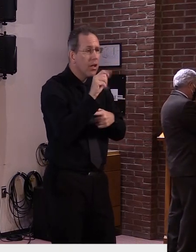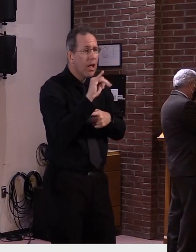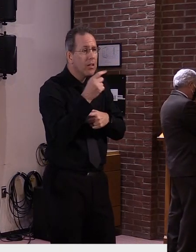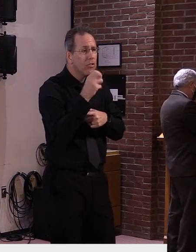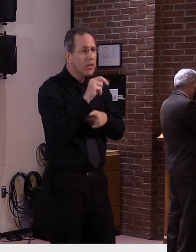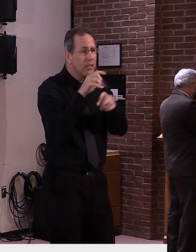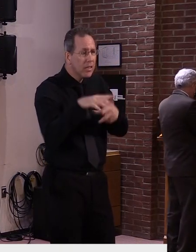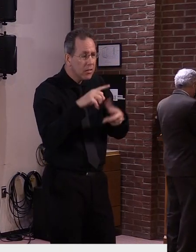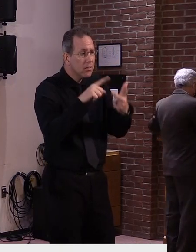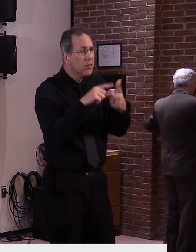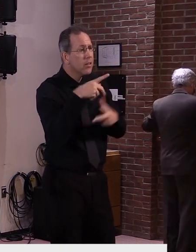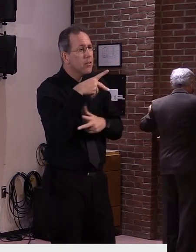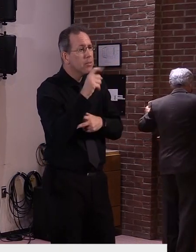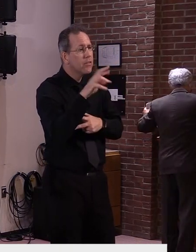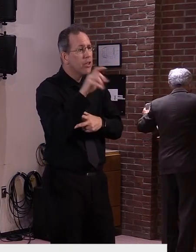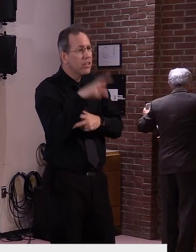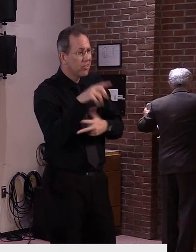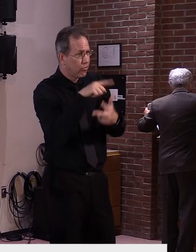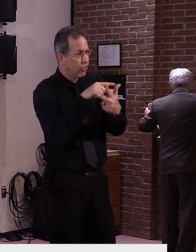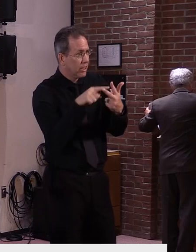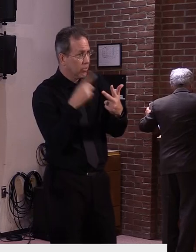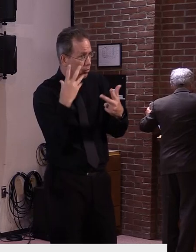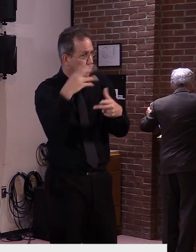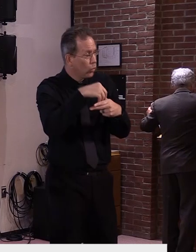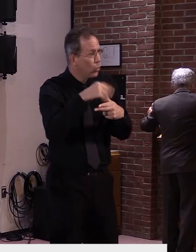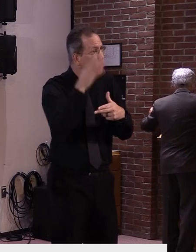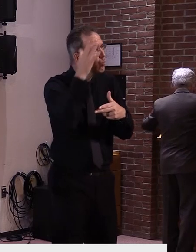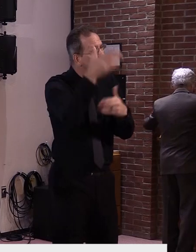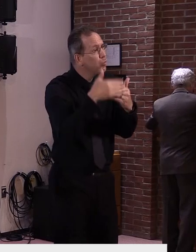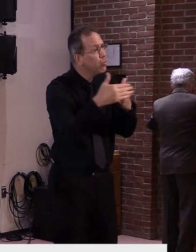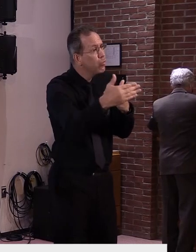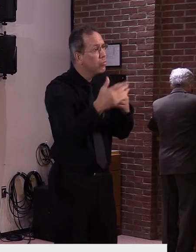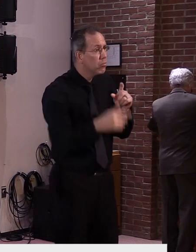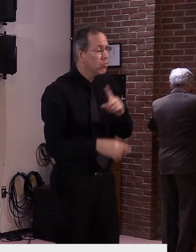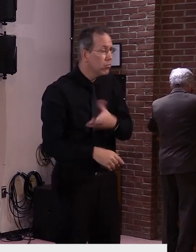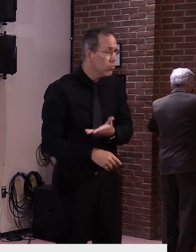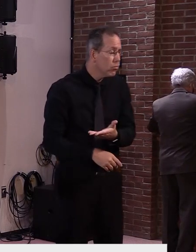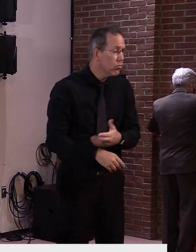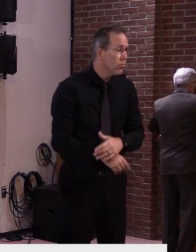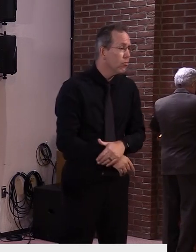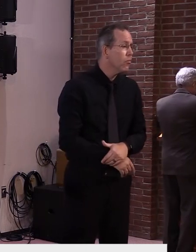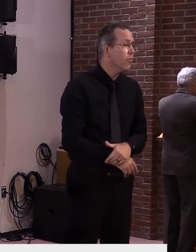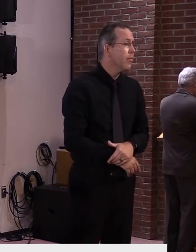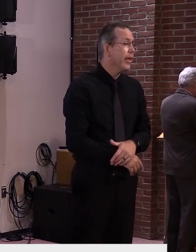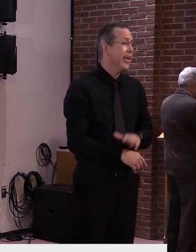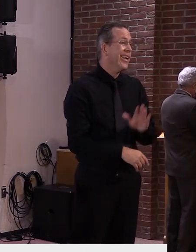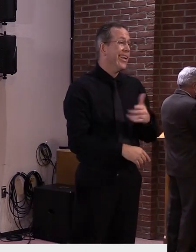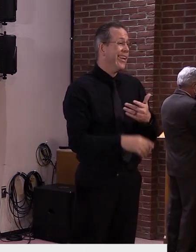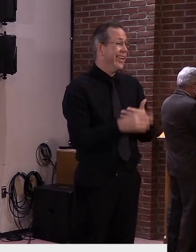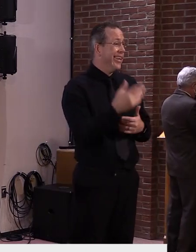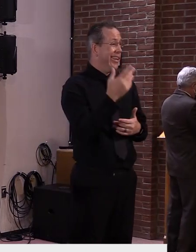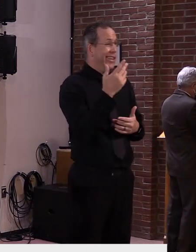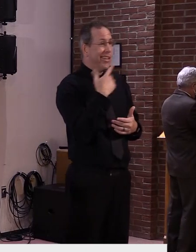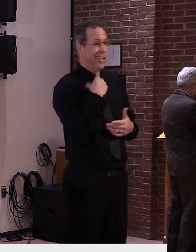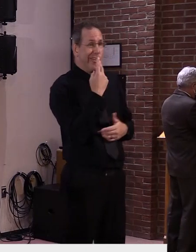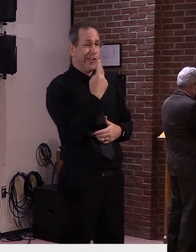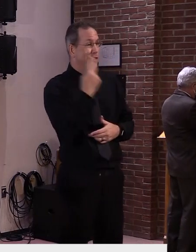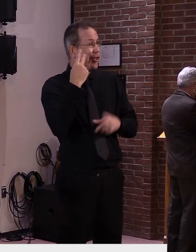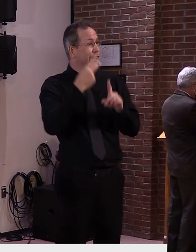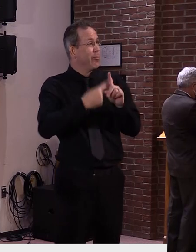said today, and what I've been saying as well, we're looking for partnerships with some of the commercial entities,